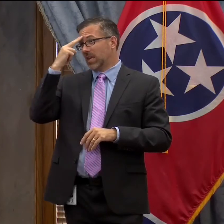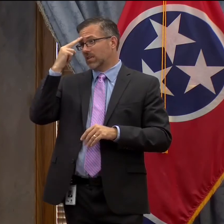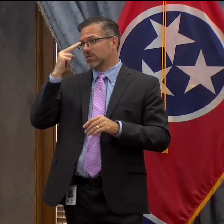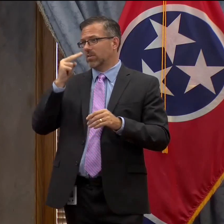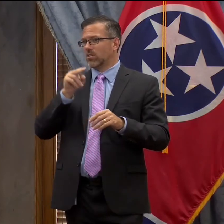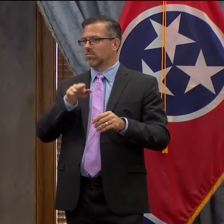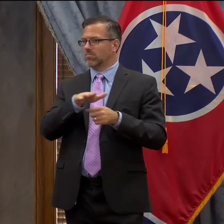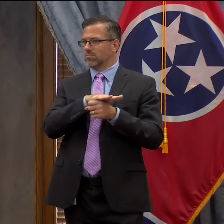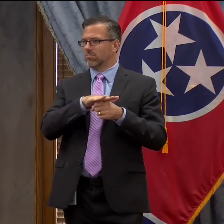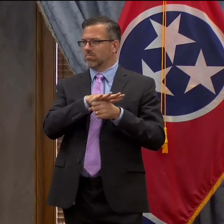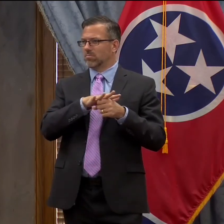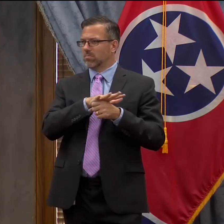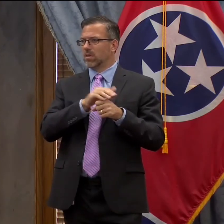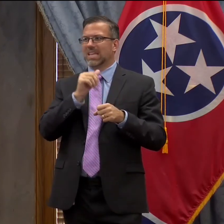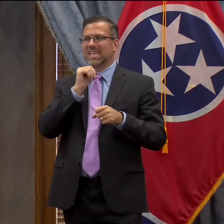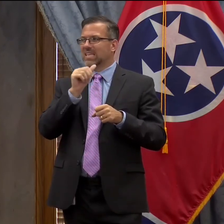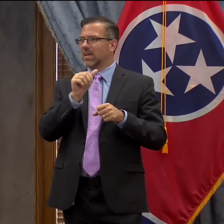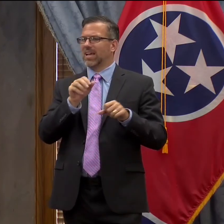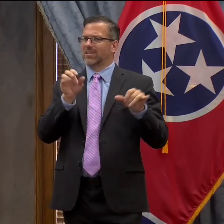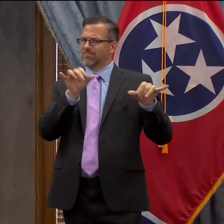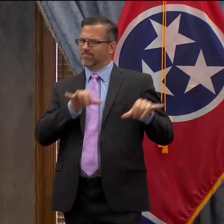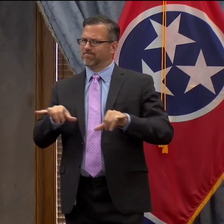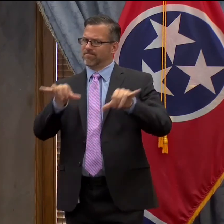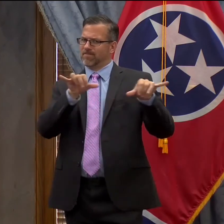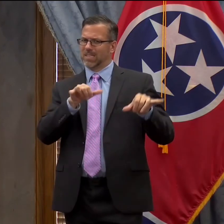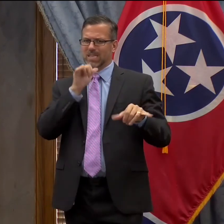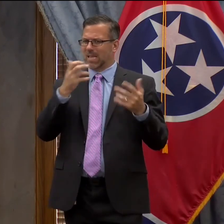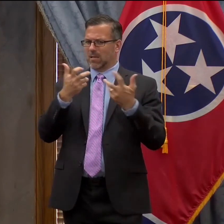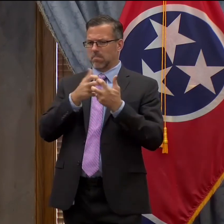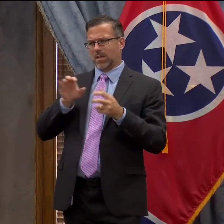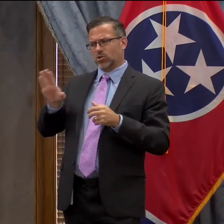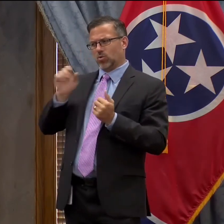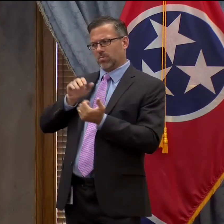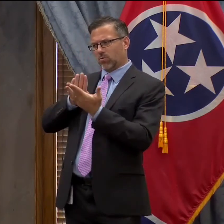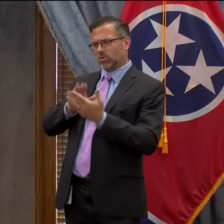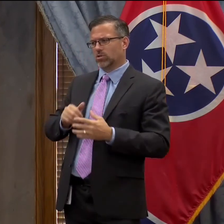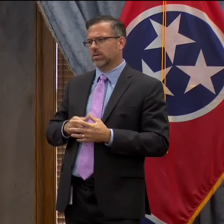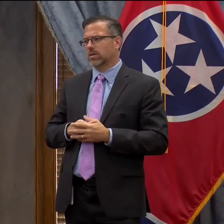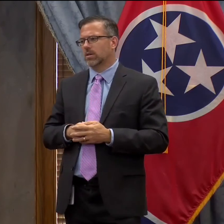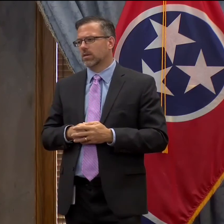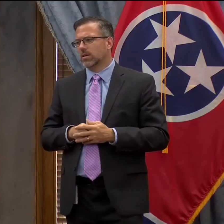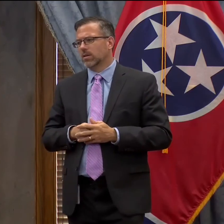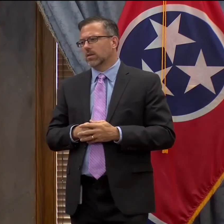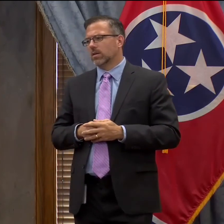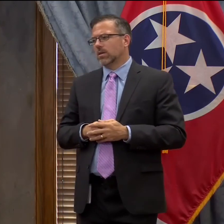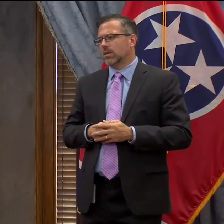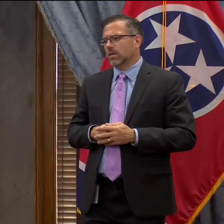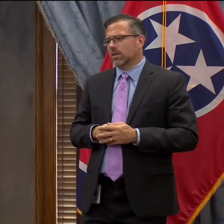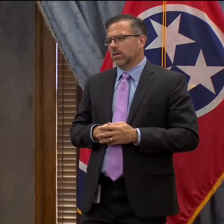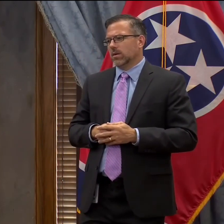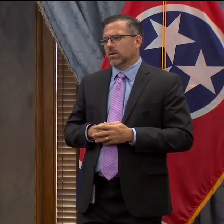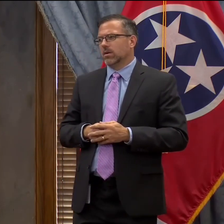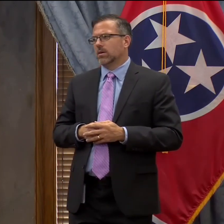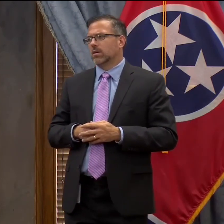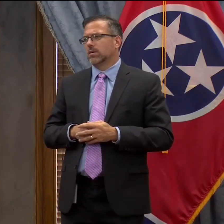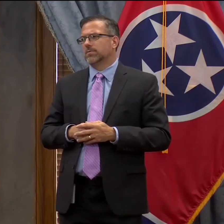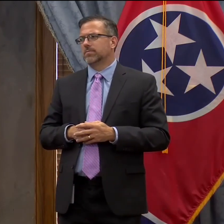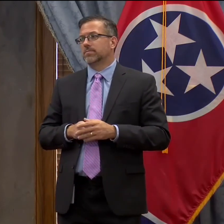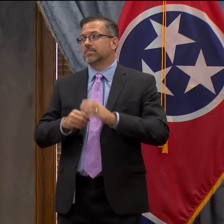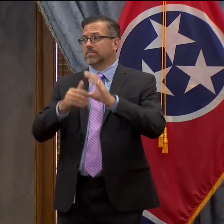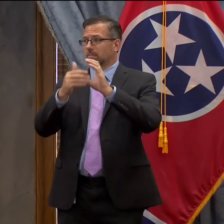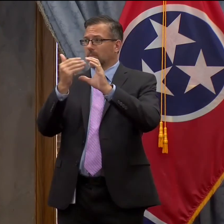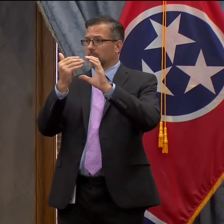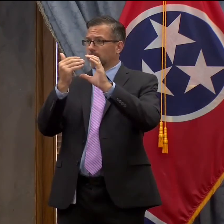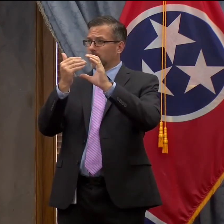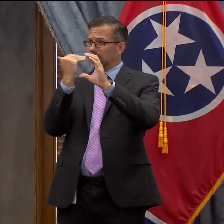reopening the economy hasn't been consistent with yours. Jumping off of the question, talking about the emails that were